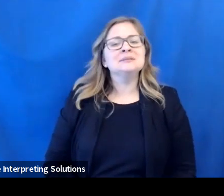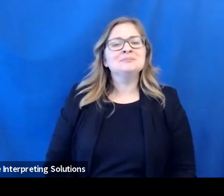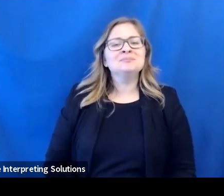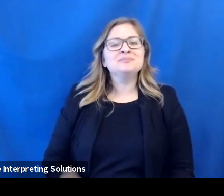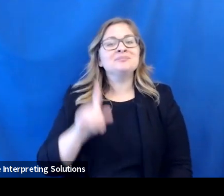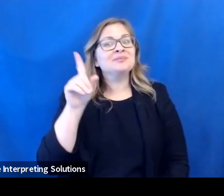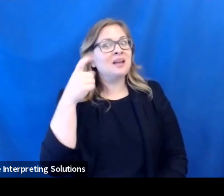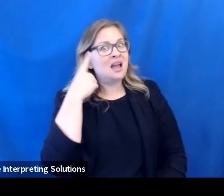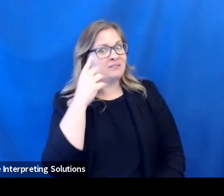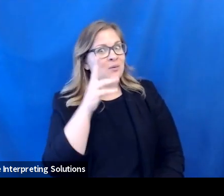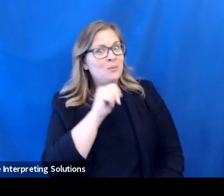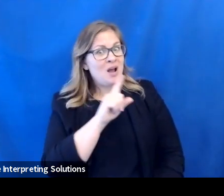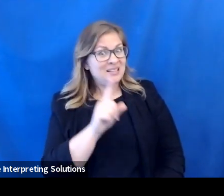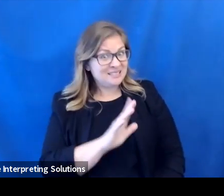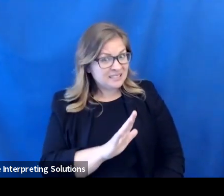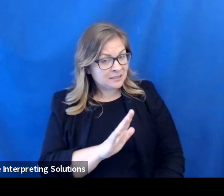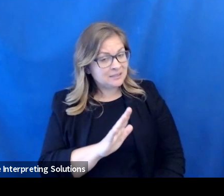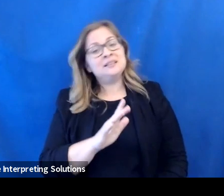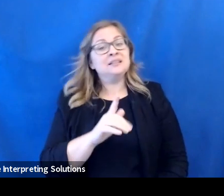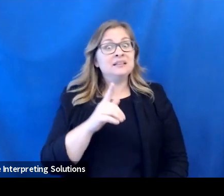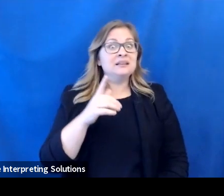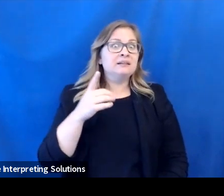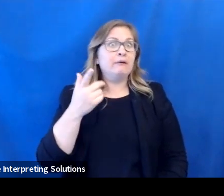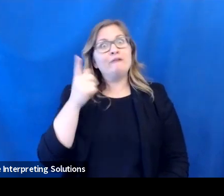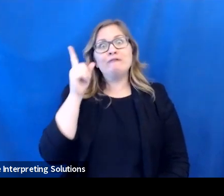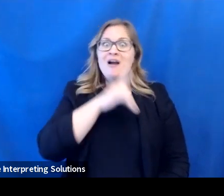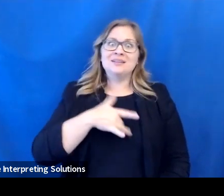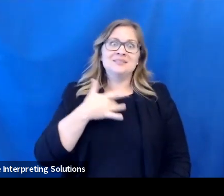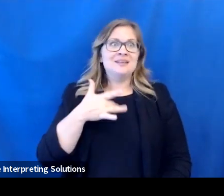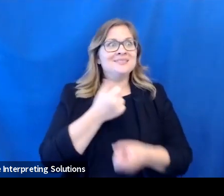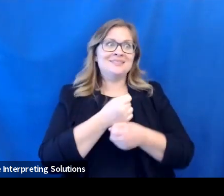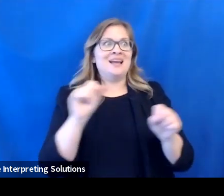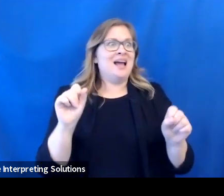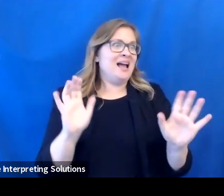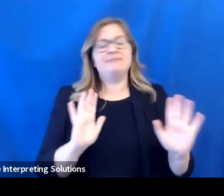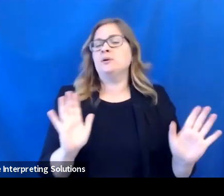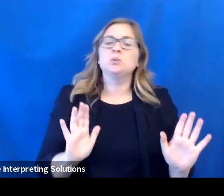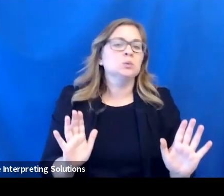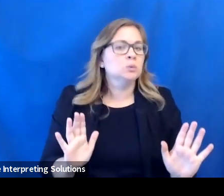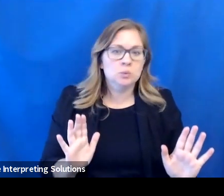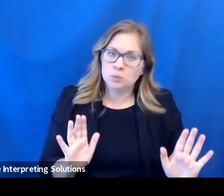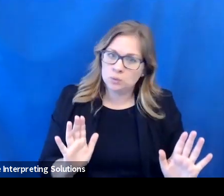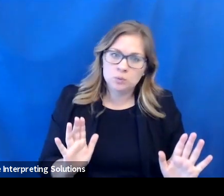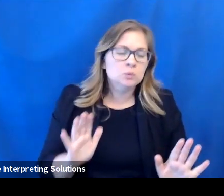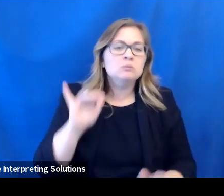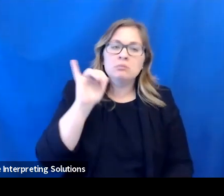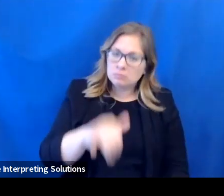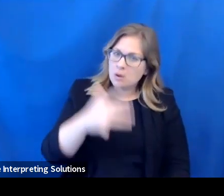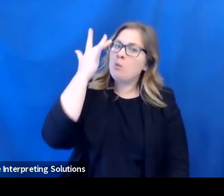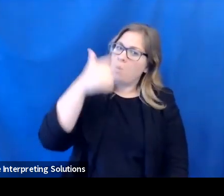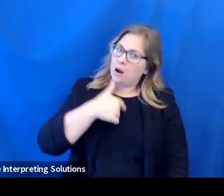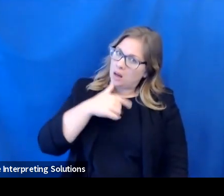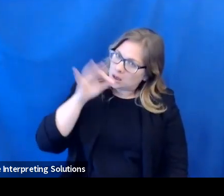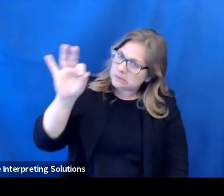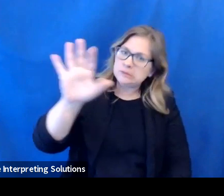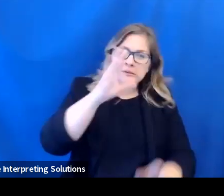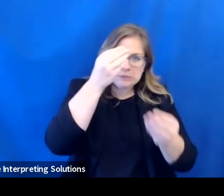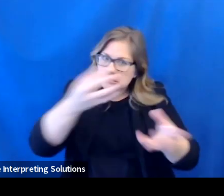and again, this is a line, and Jan and I talk often about this. There's a desire and a need for